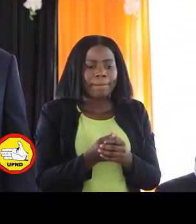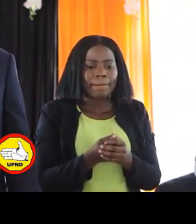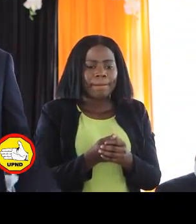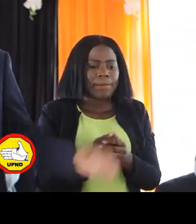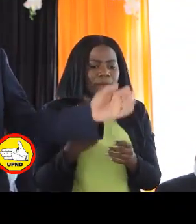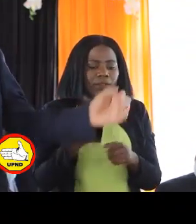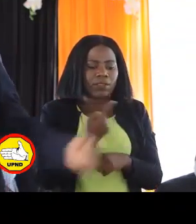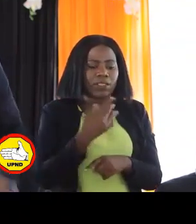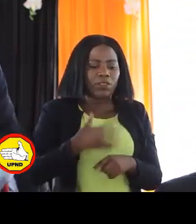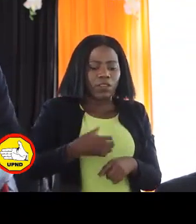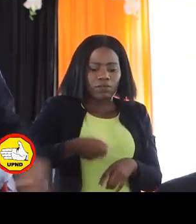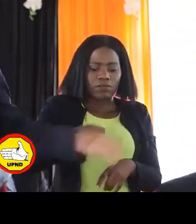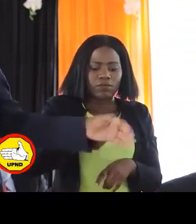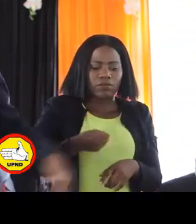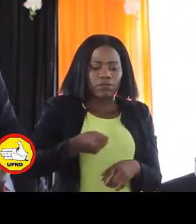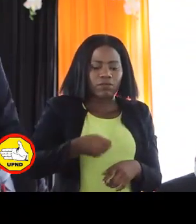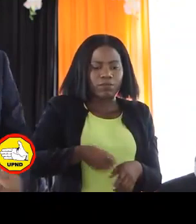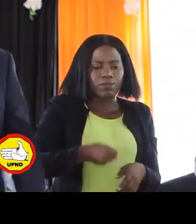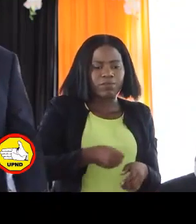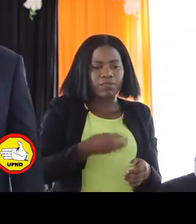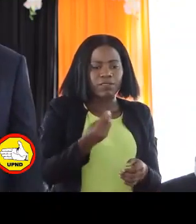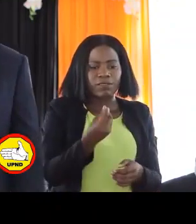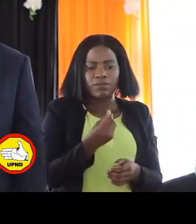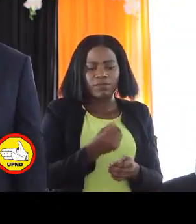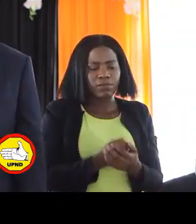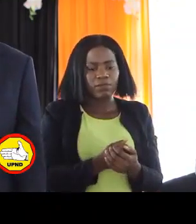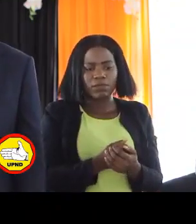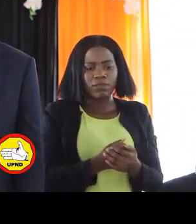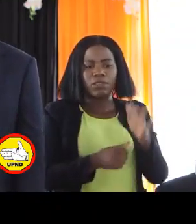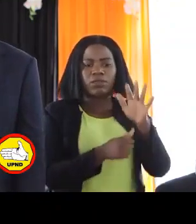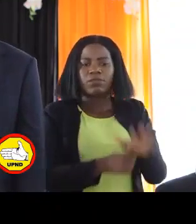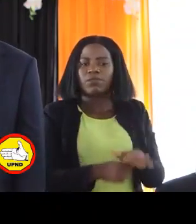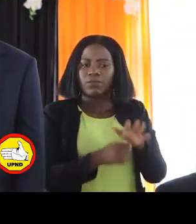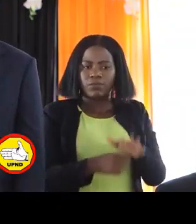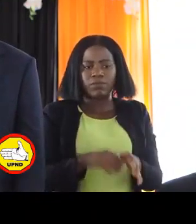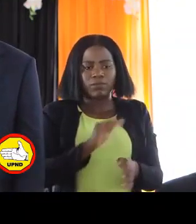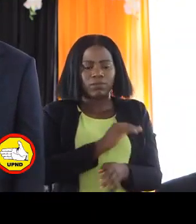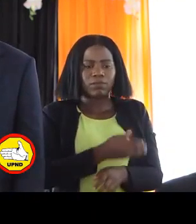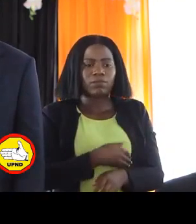Nakasakandalama. Just demonize these men and women here. Demonize them.